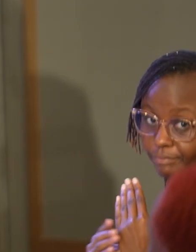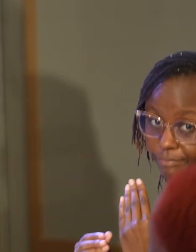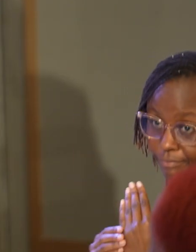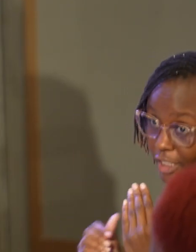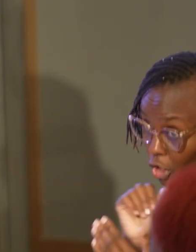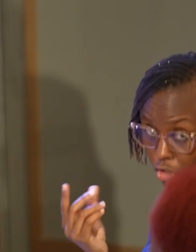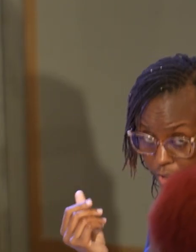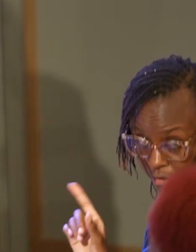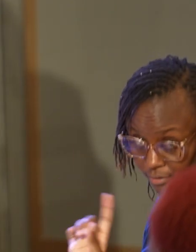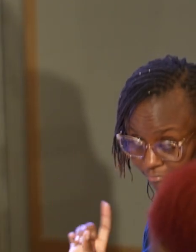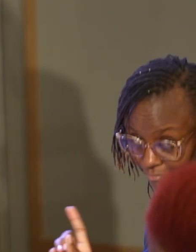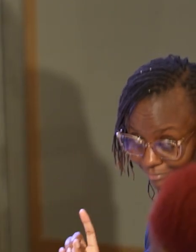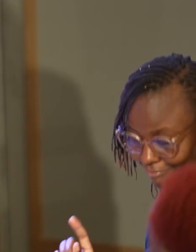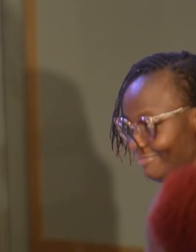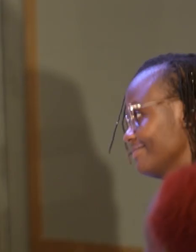not shillings.